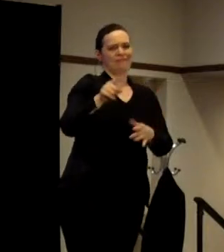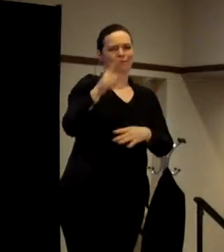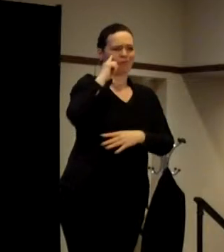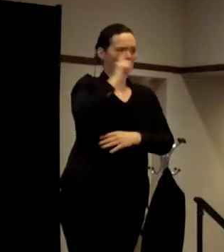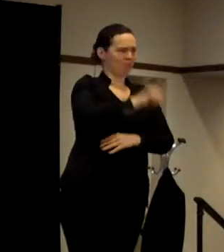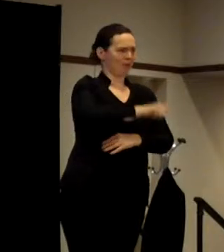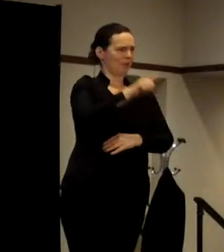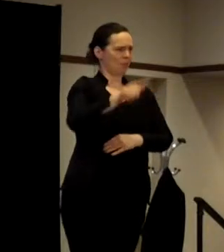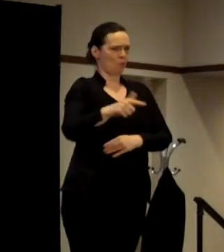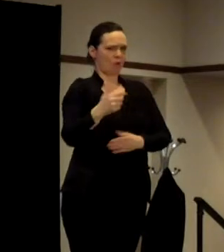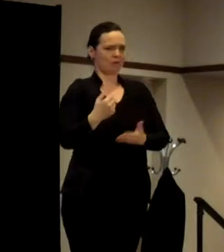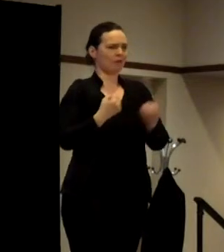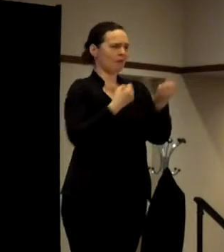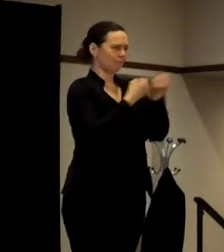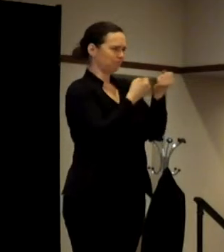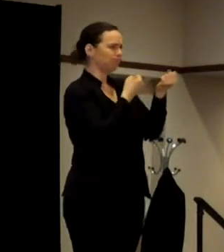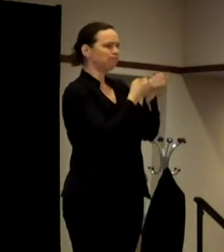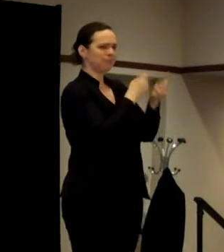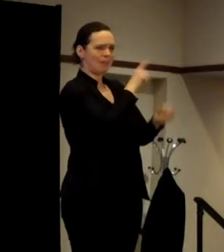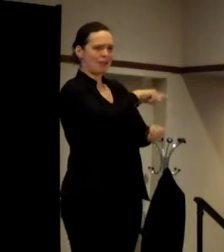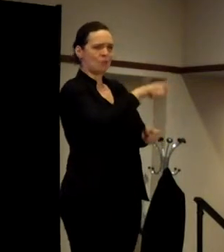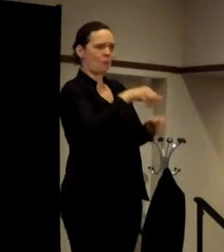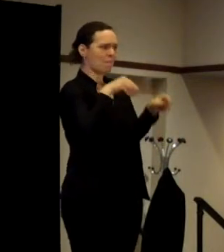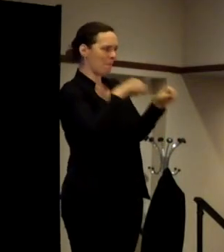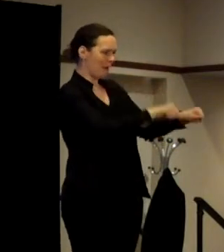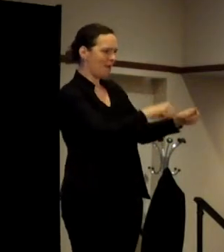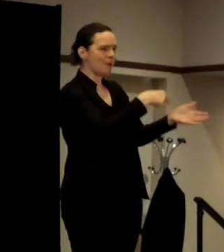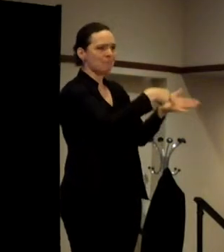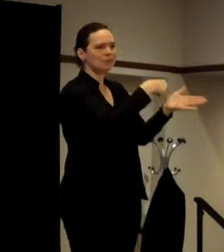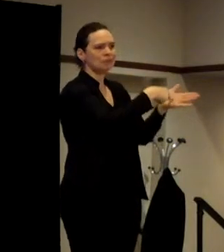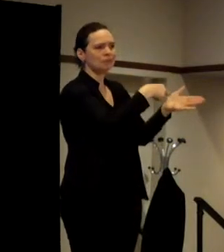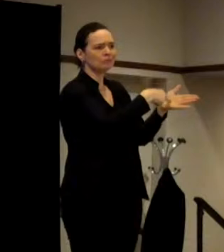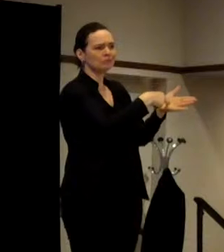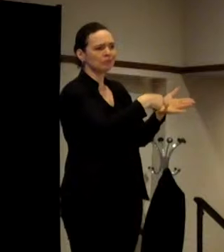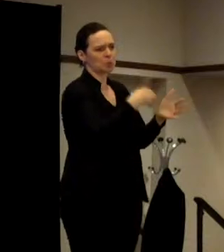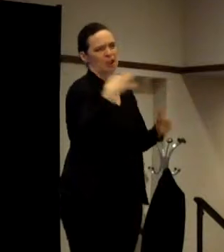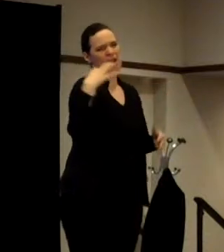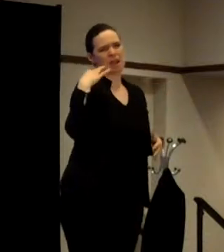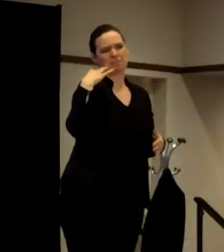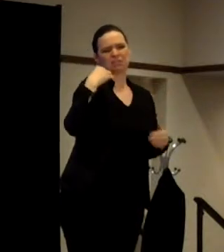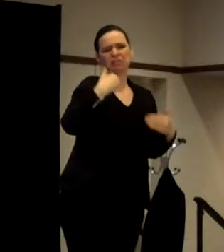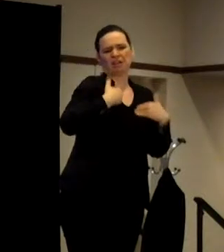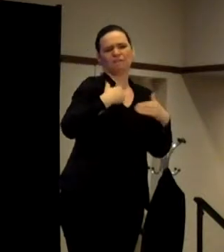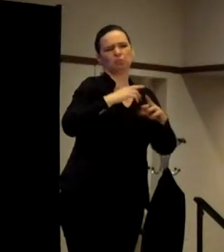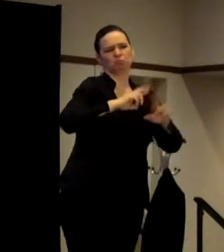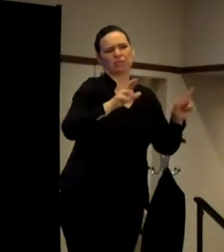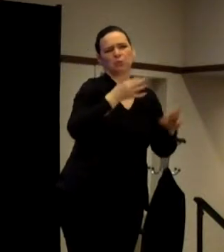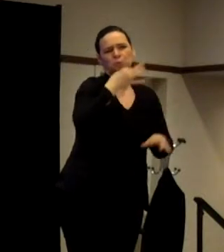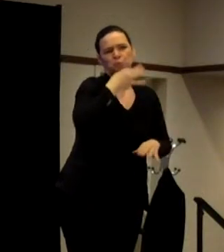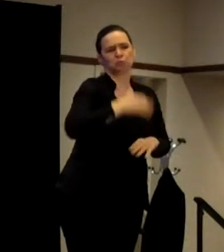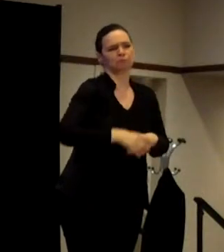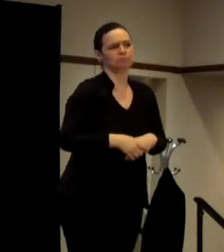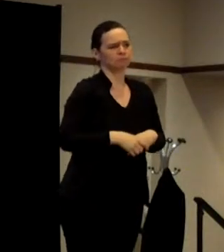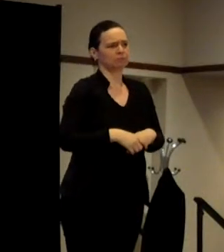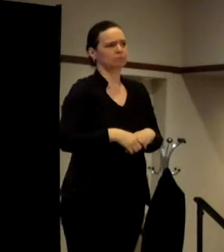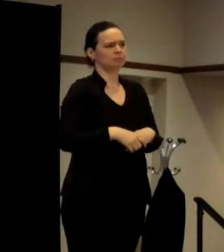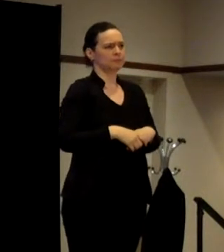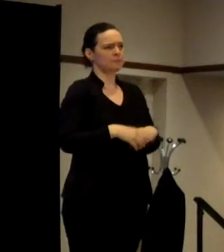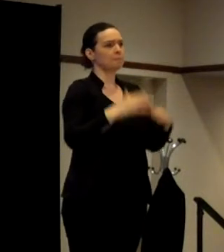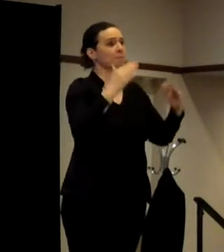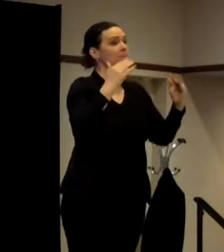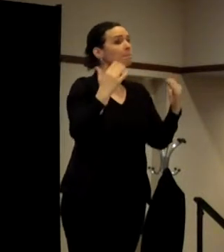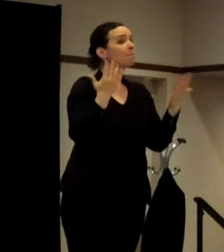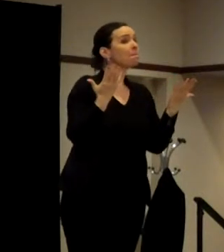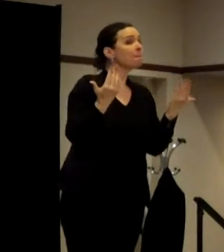tenants to participate in the applications. I know that people probably have questions about it, but